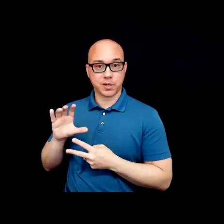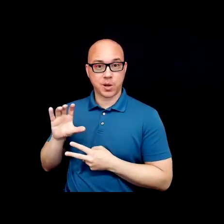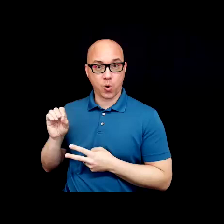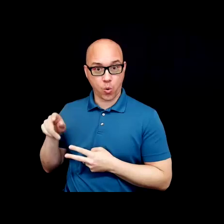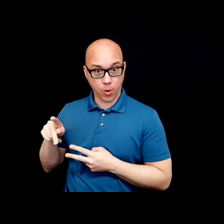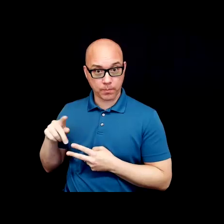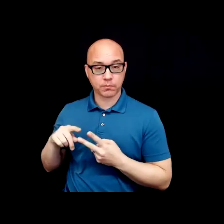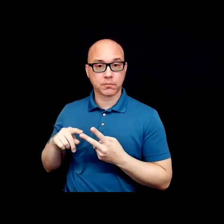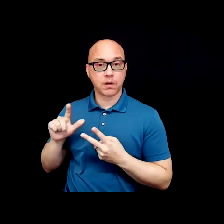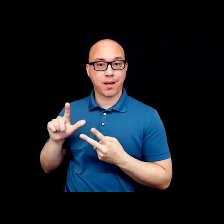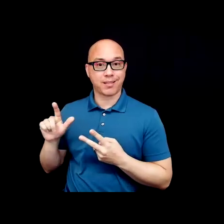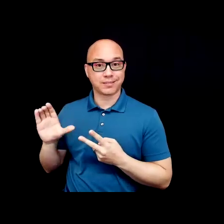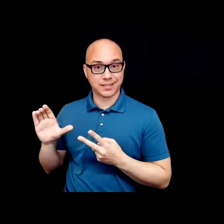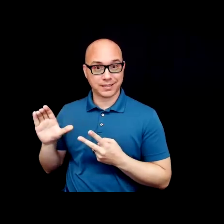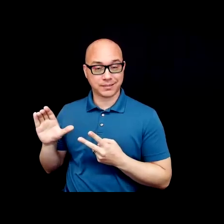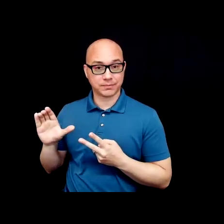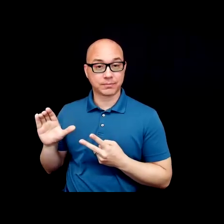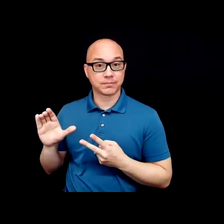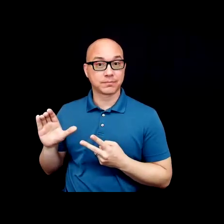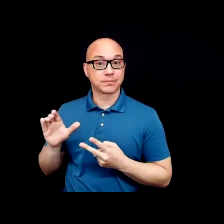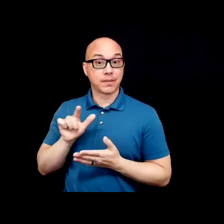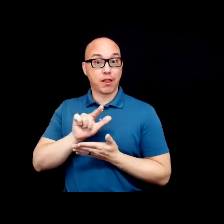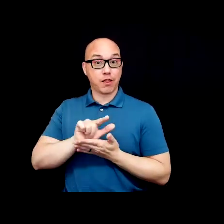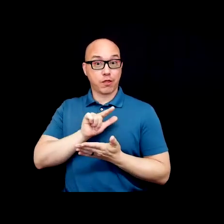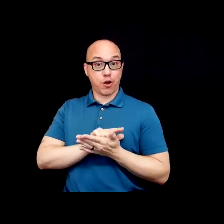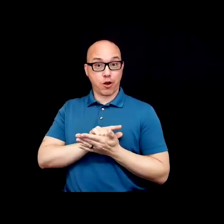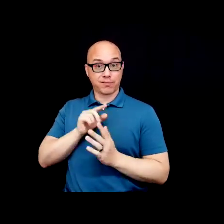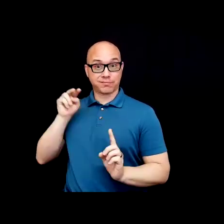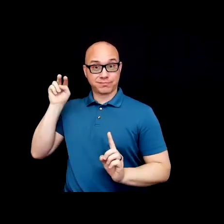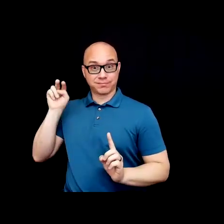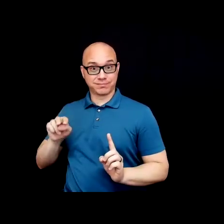law views that entity as a separate legal person,